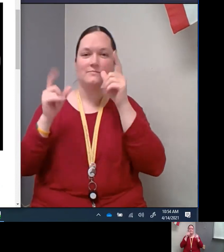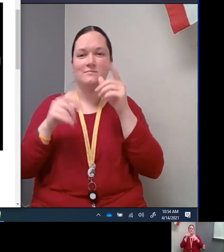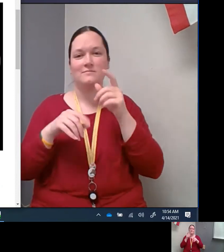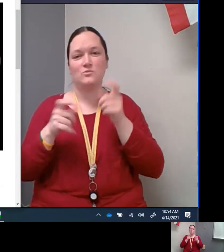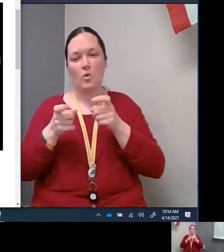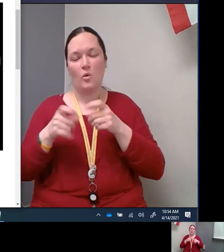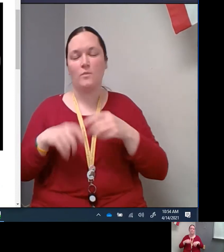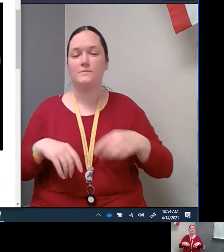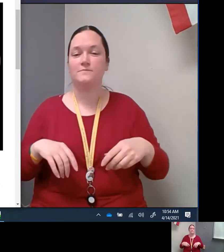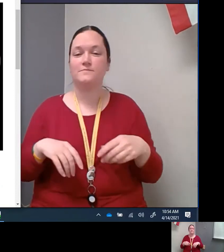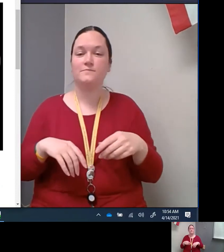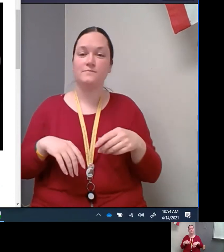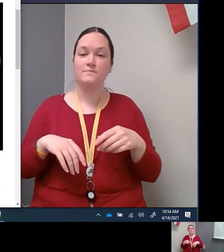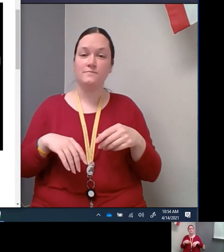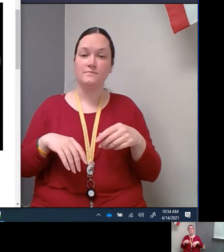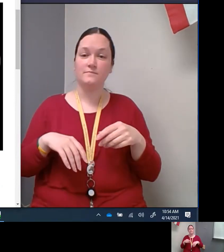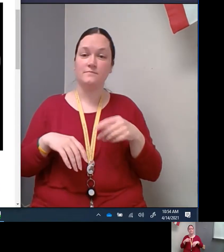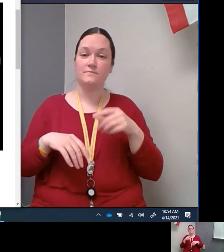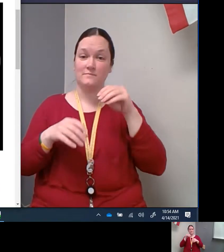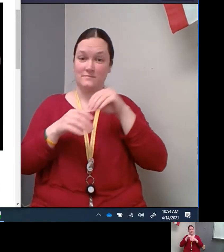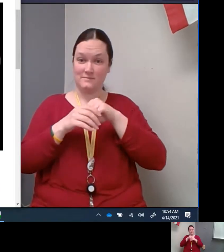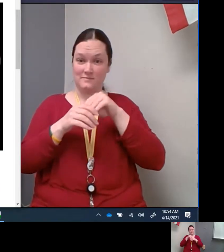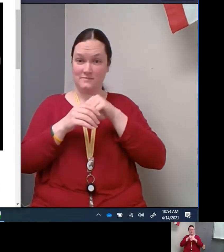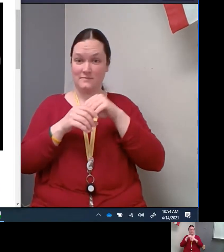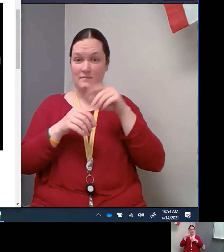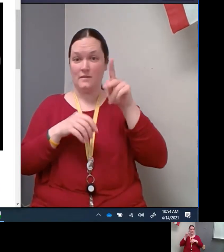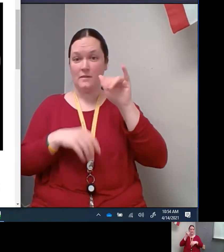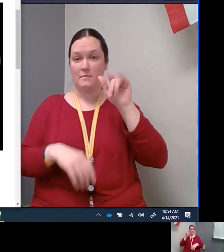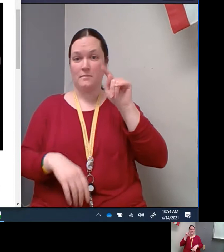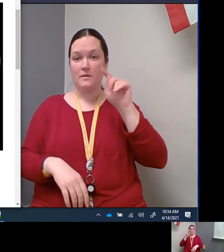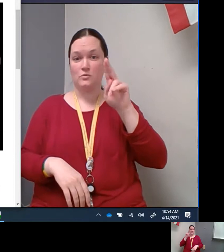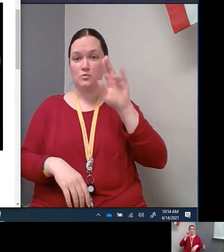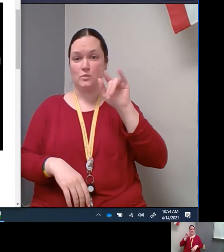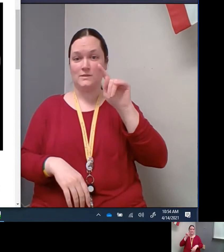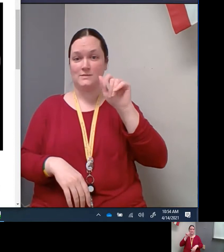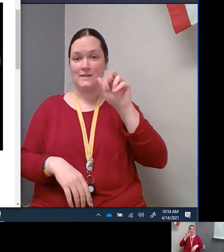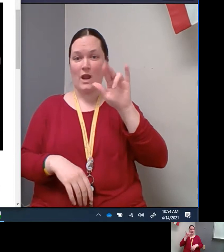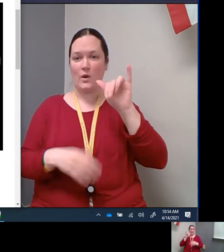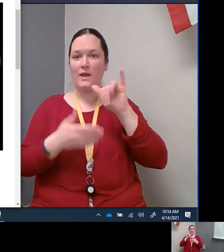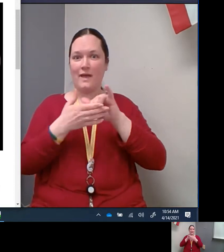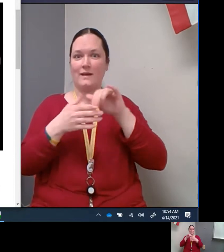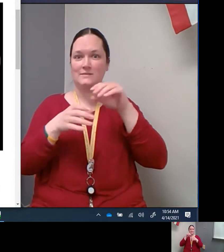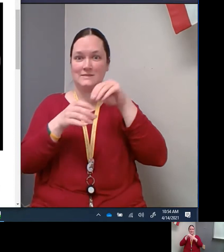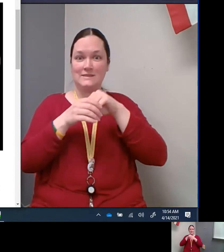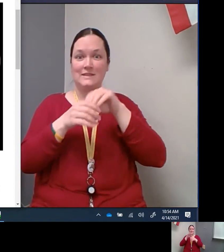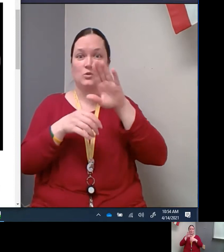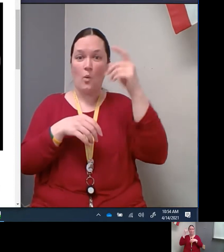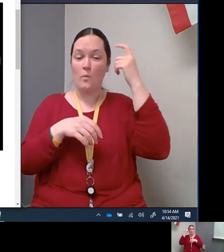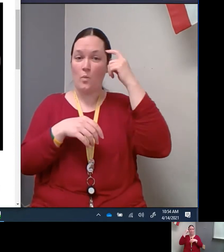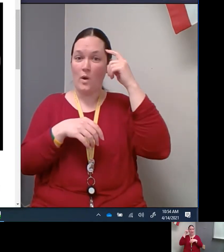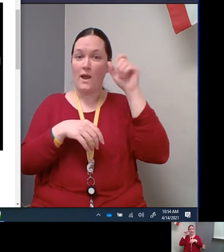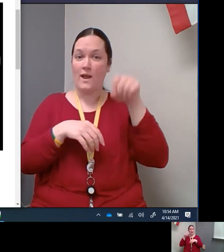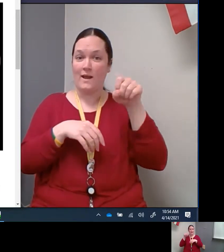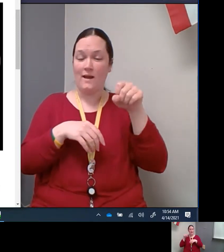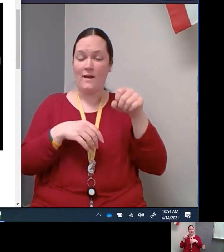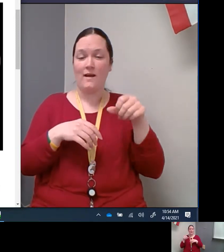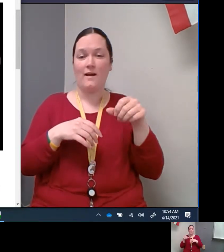hanging out. And one half of that pituitary gland, the posterior pituitary, is technically part of the brain. And it's important